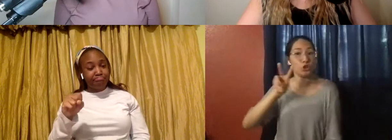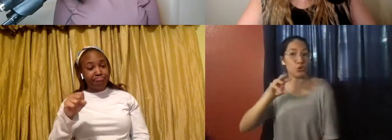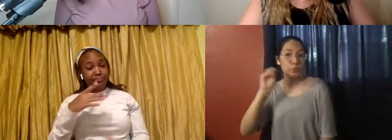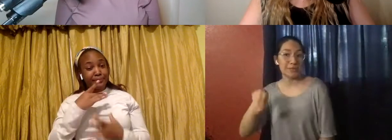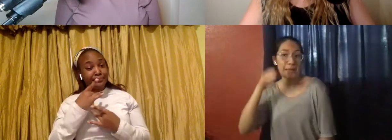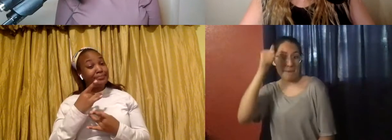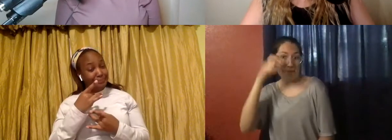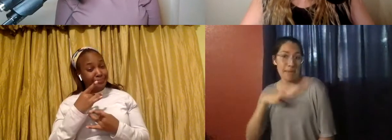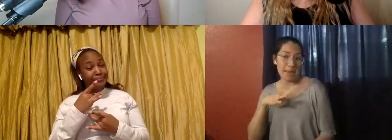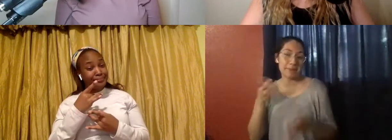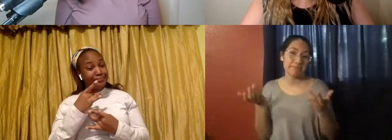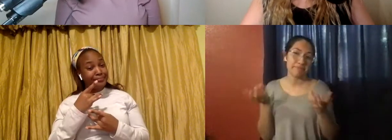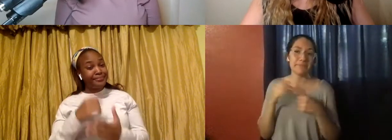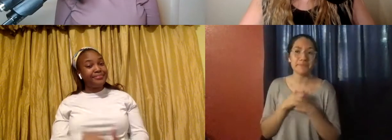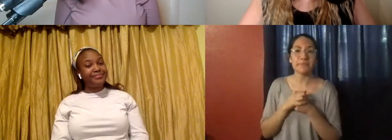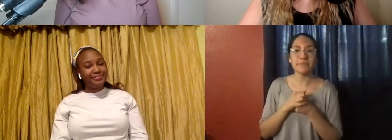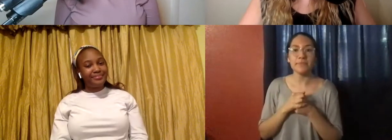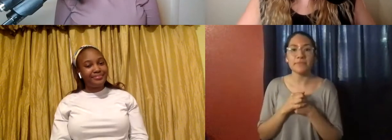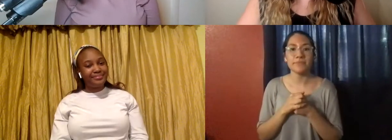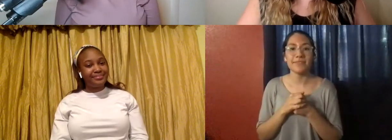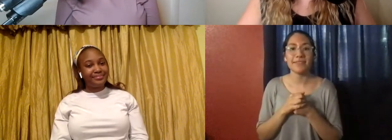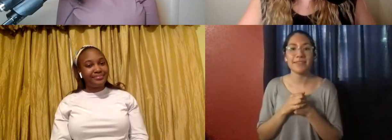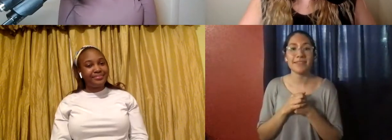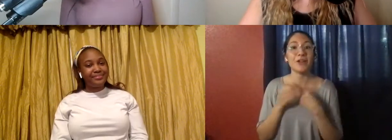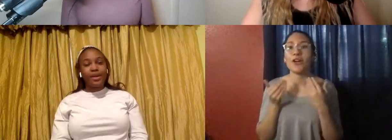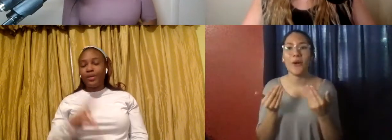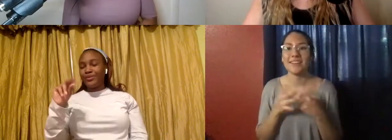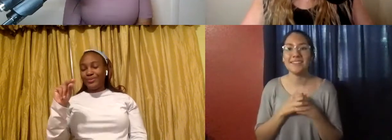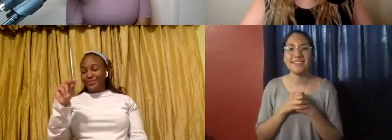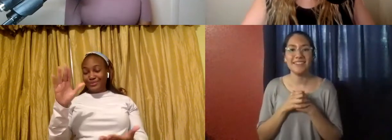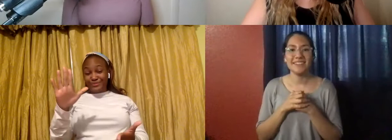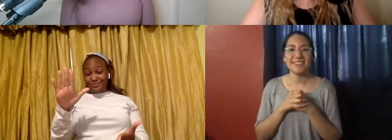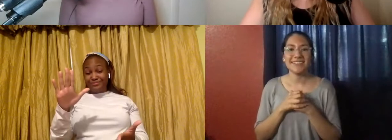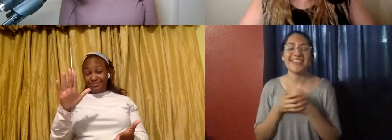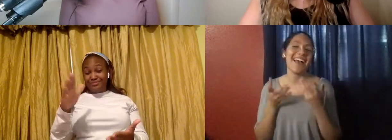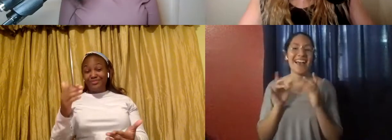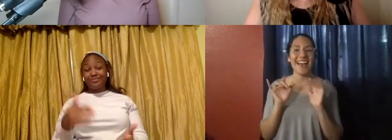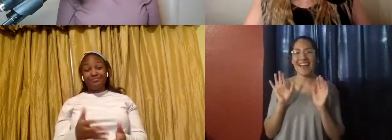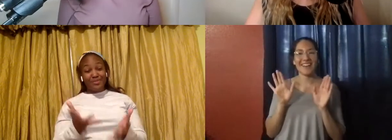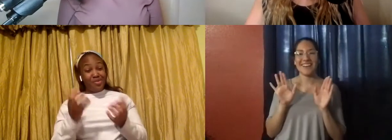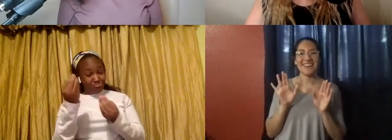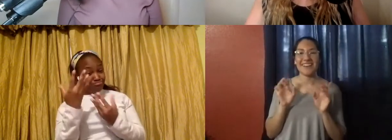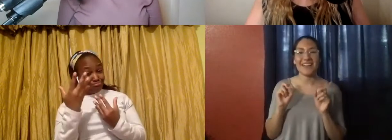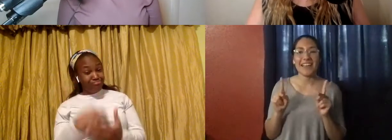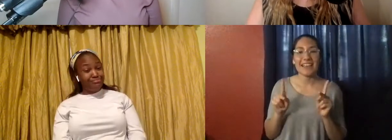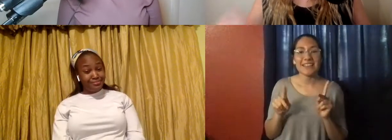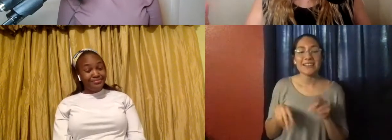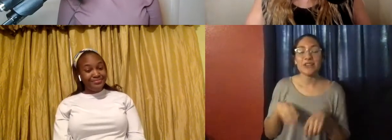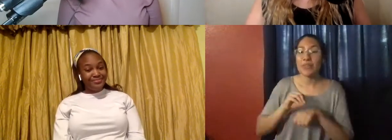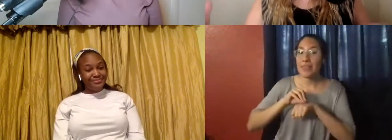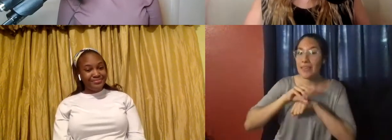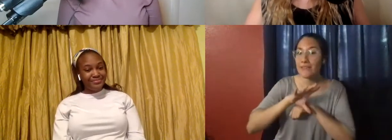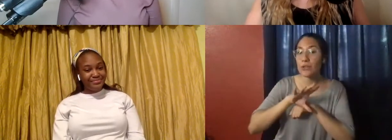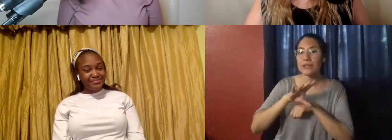Interesting. So as far, oh no, go ahead. No, I want to hear. Okay. So influences on